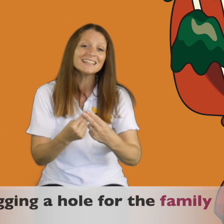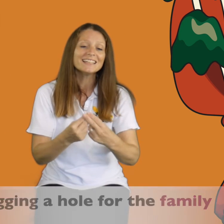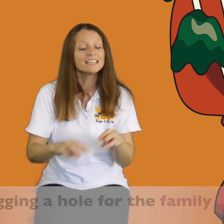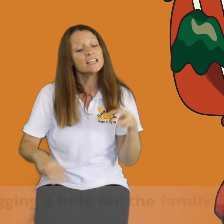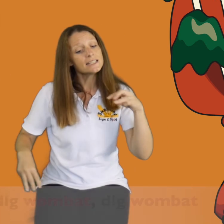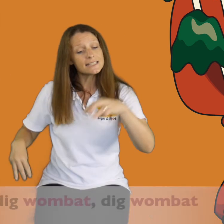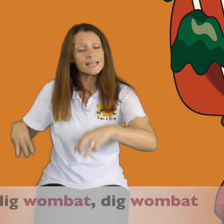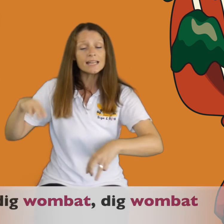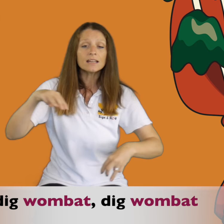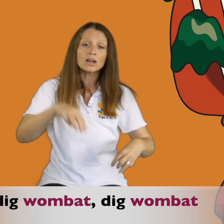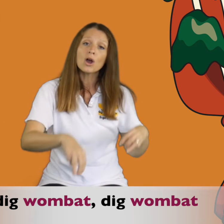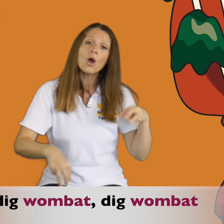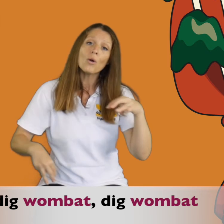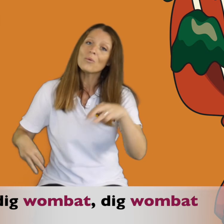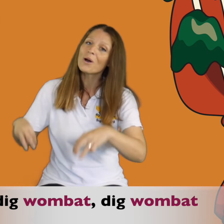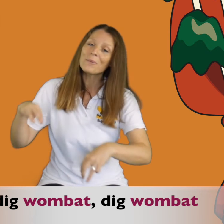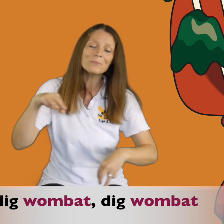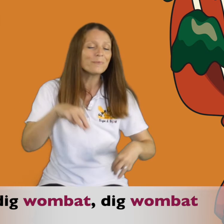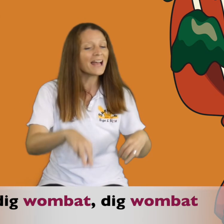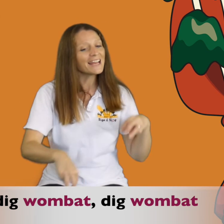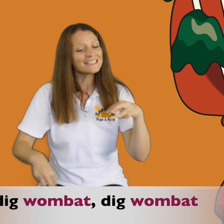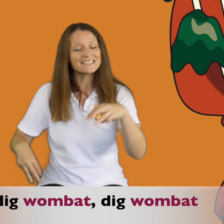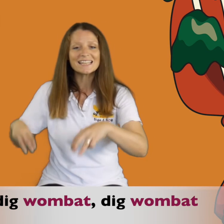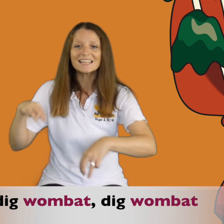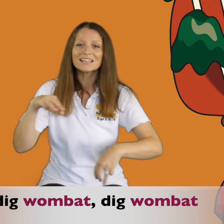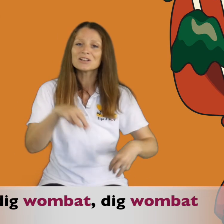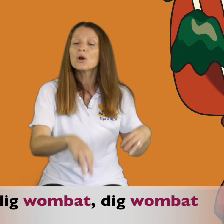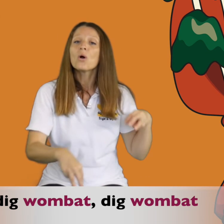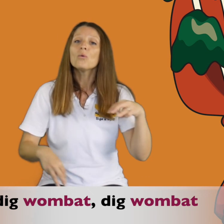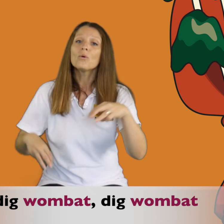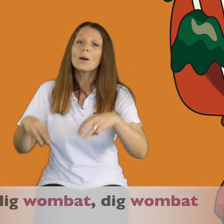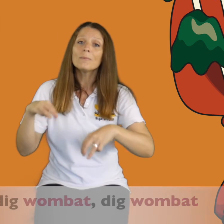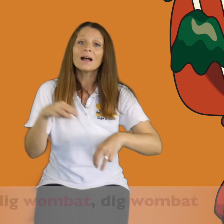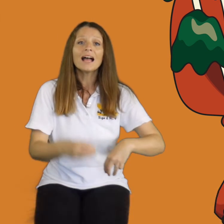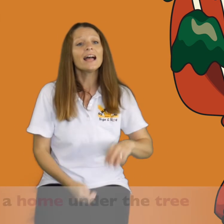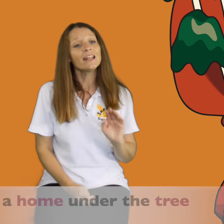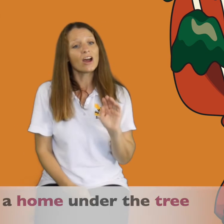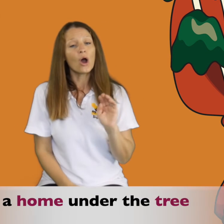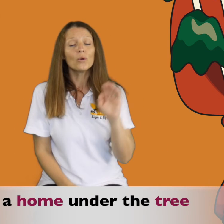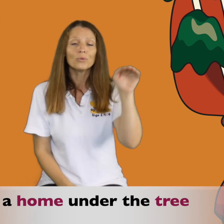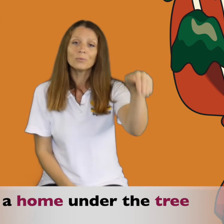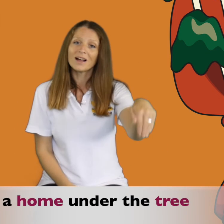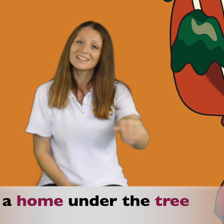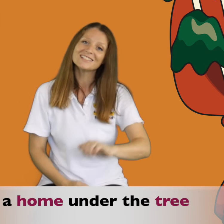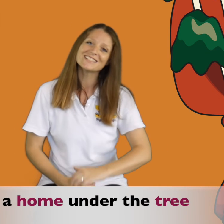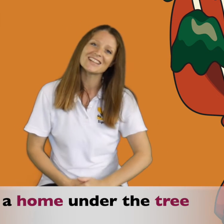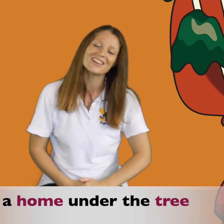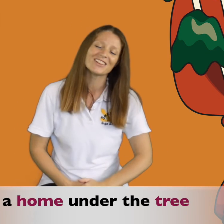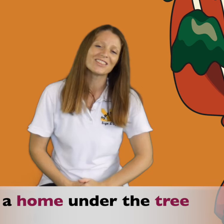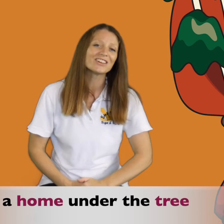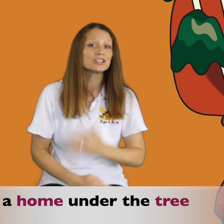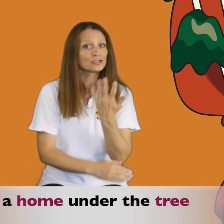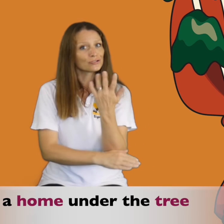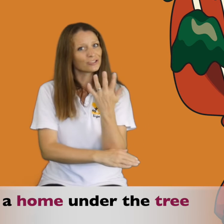family. Dig, wombat, dig, wombat a home under the